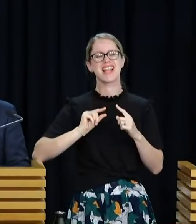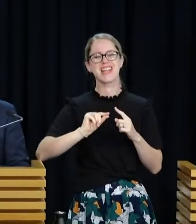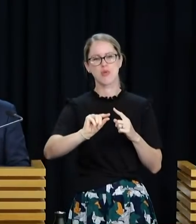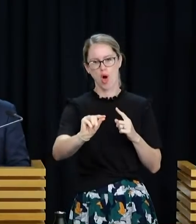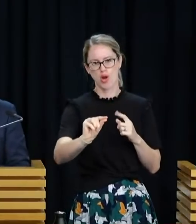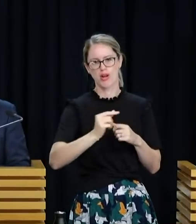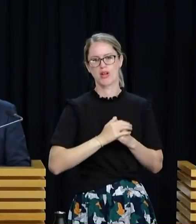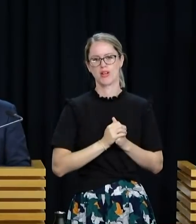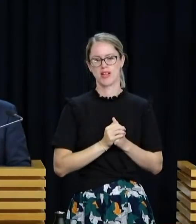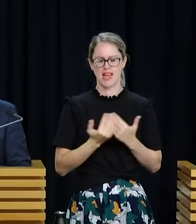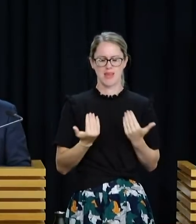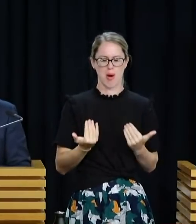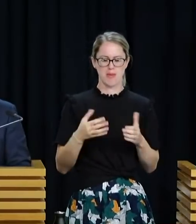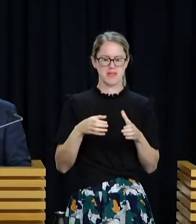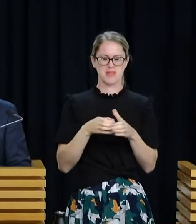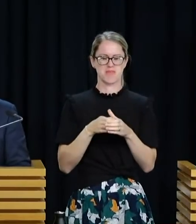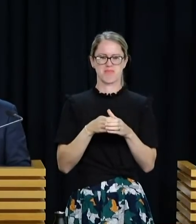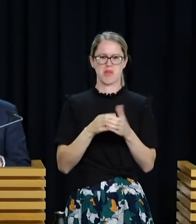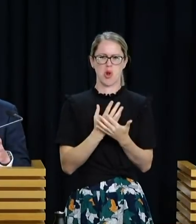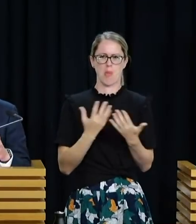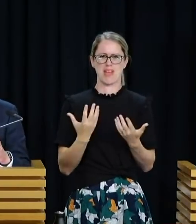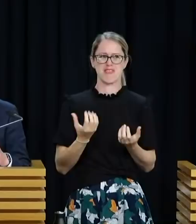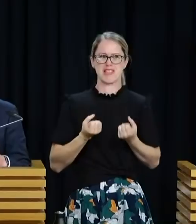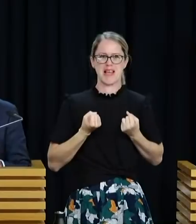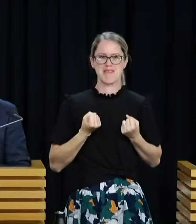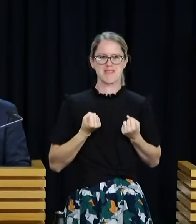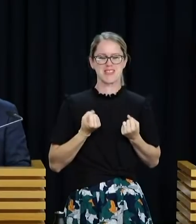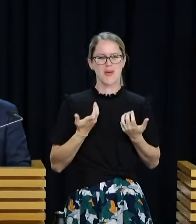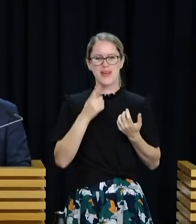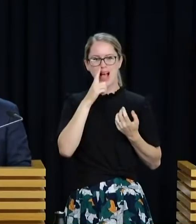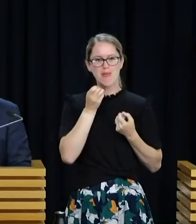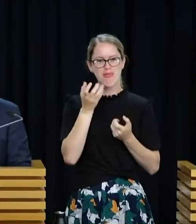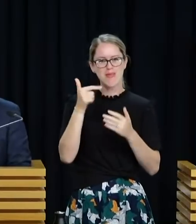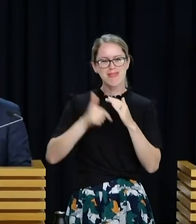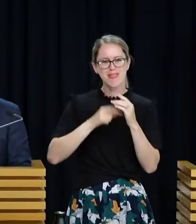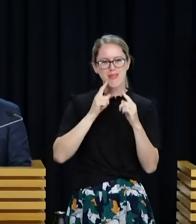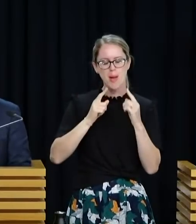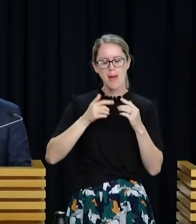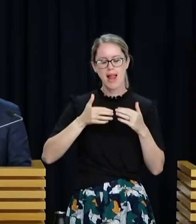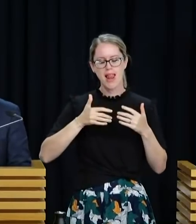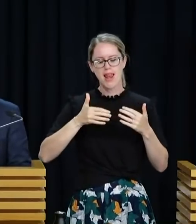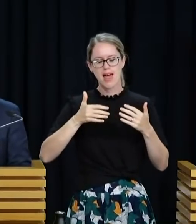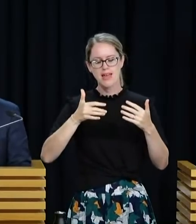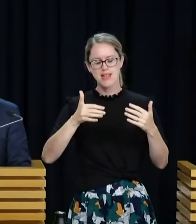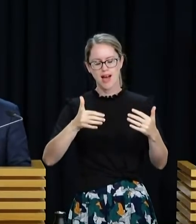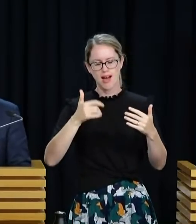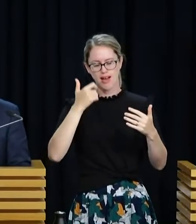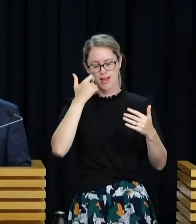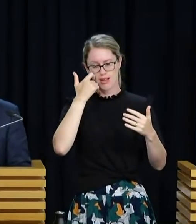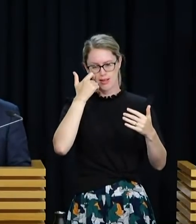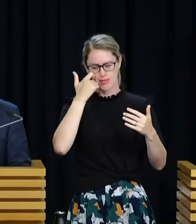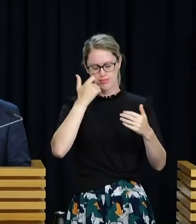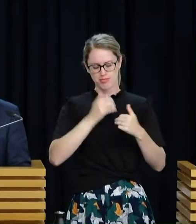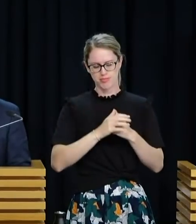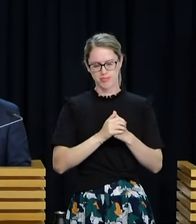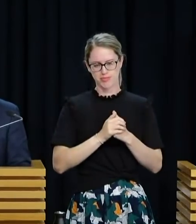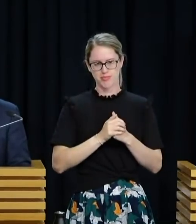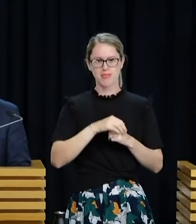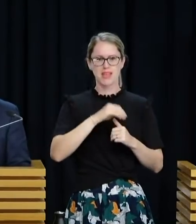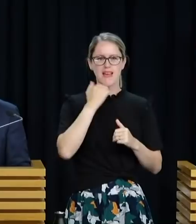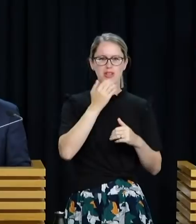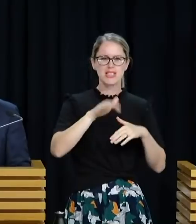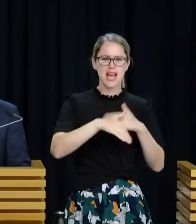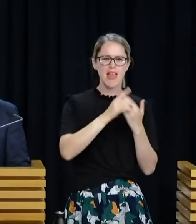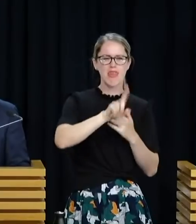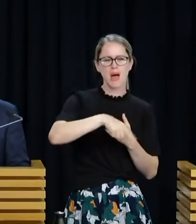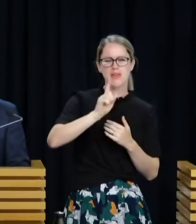information. Obviously, it's a pretty blank table at the moment because small number of people, but when we get to the point where we're doing thousands every